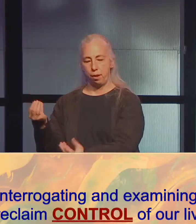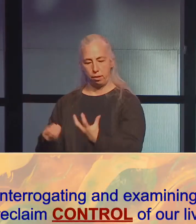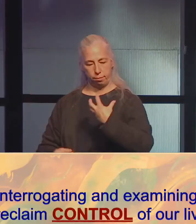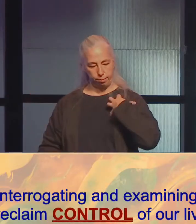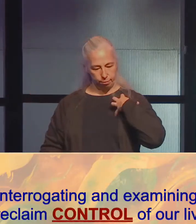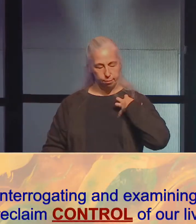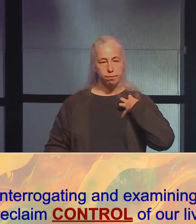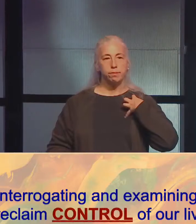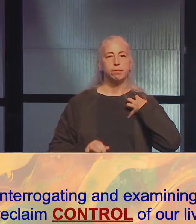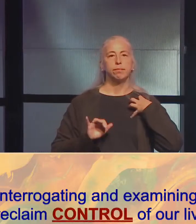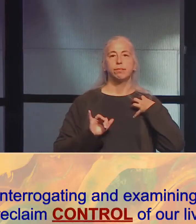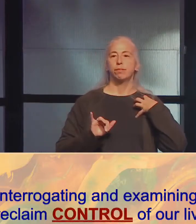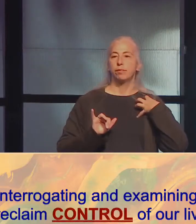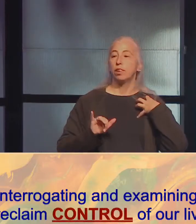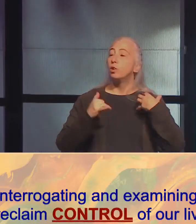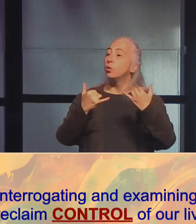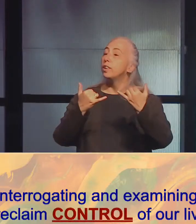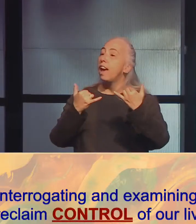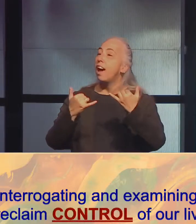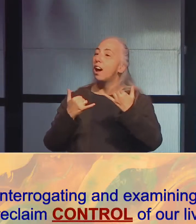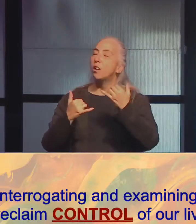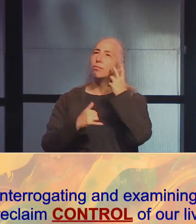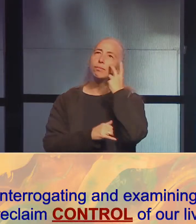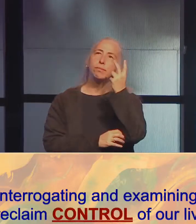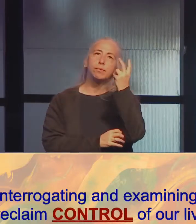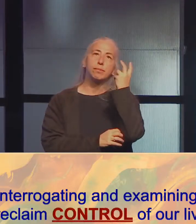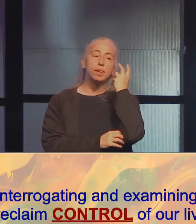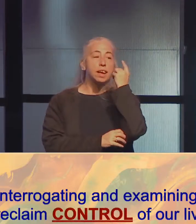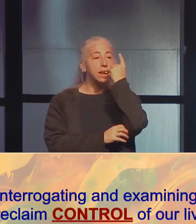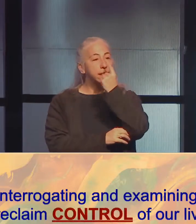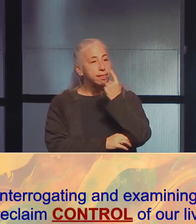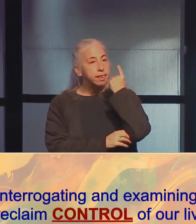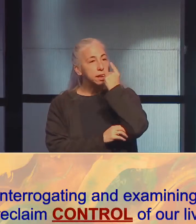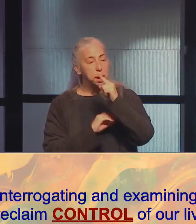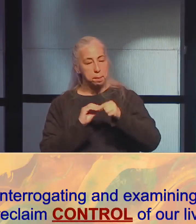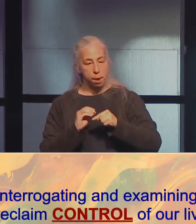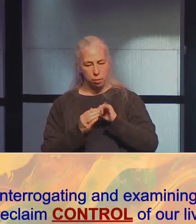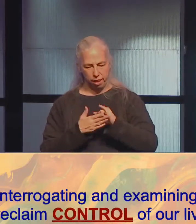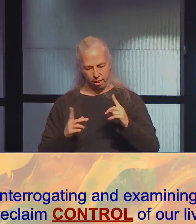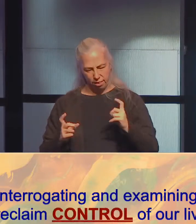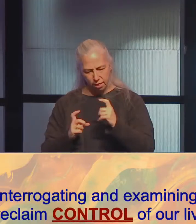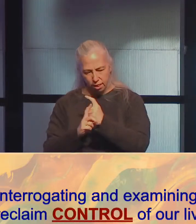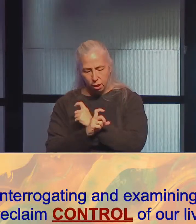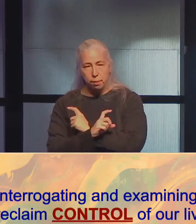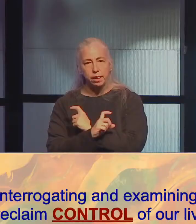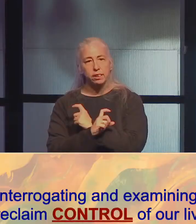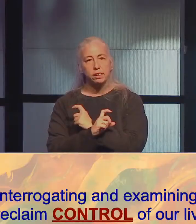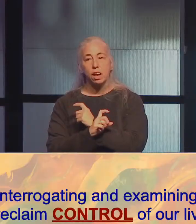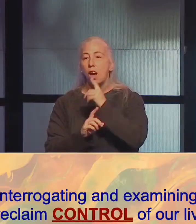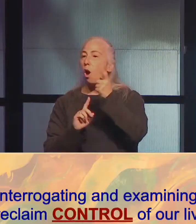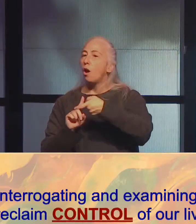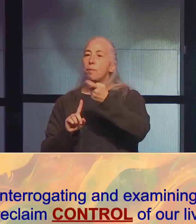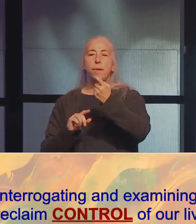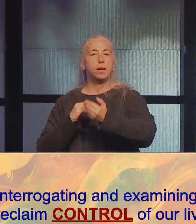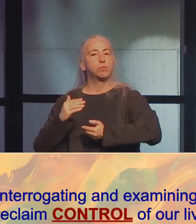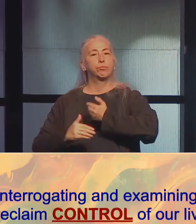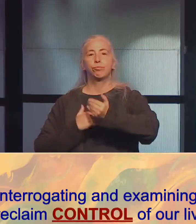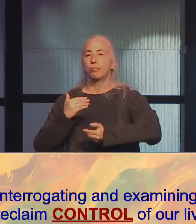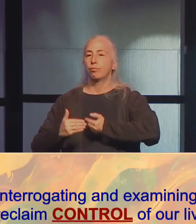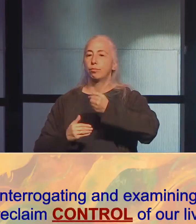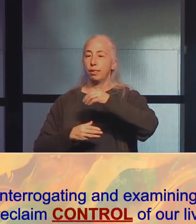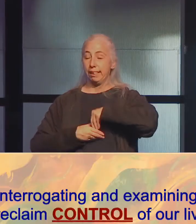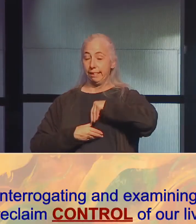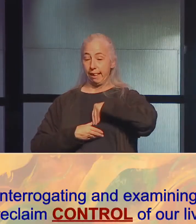morning, as we pause and reflect on this very complicated, automatic process that happens